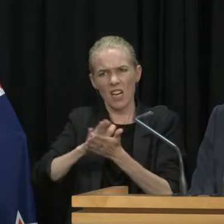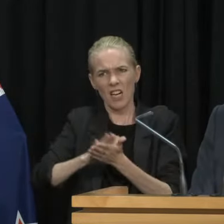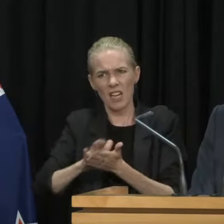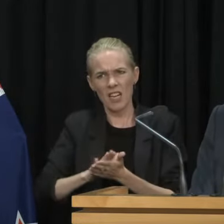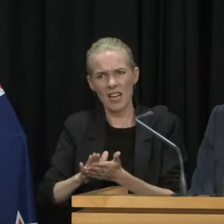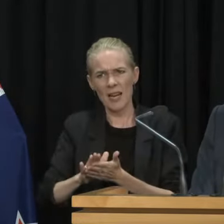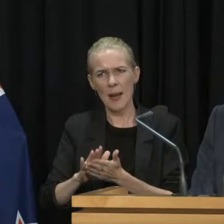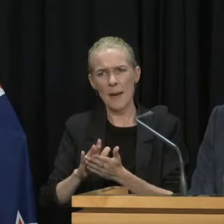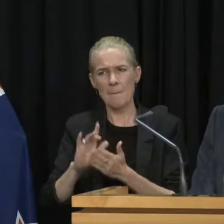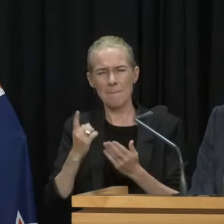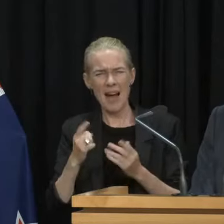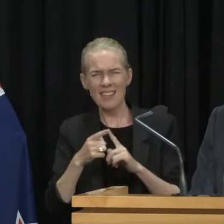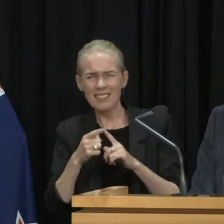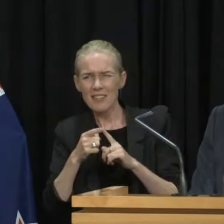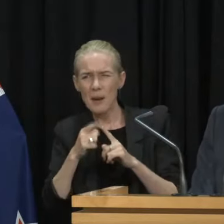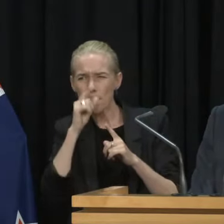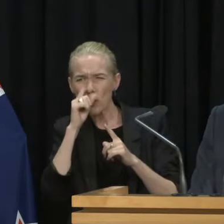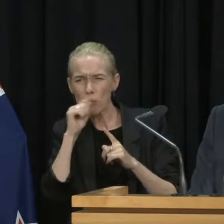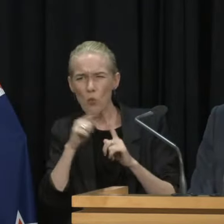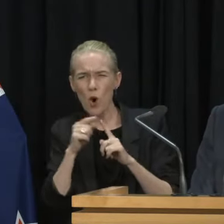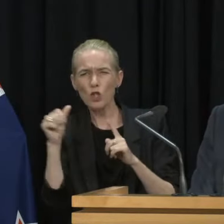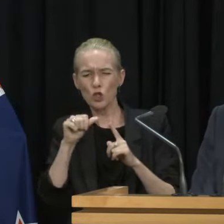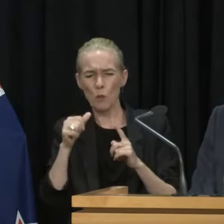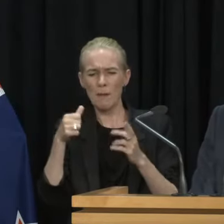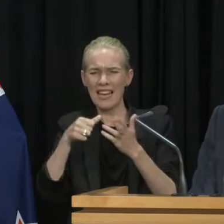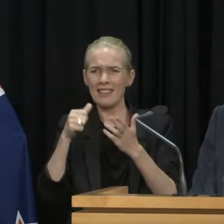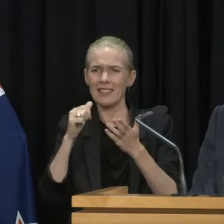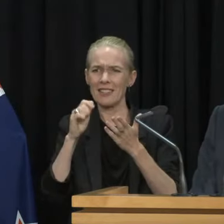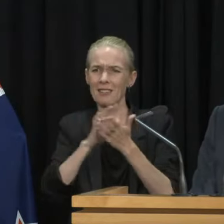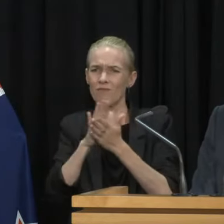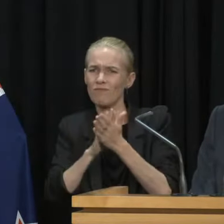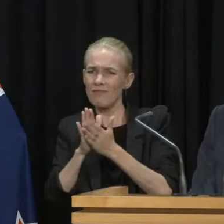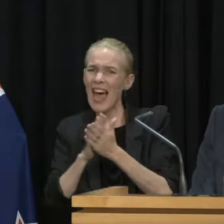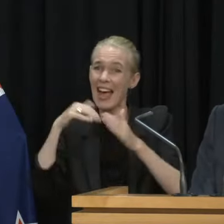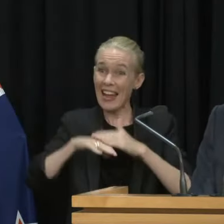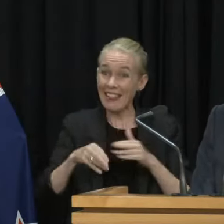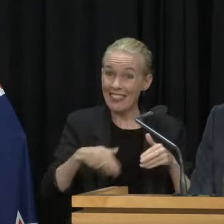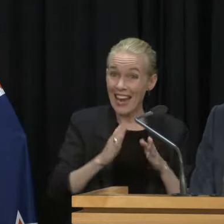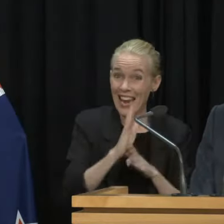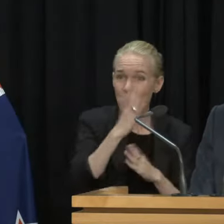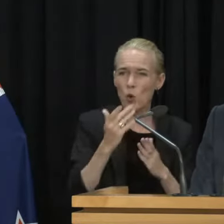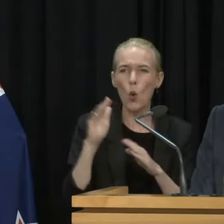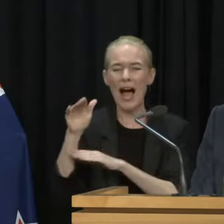transfer? Well, there may have been hand sanitizer close to the lift, but not in the lift. So I think,